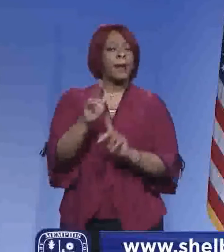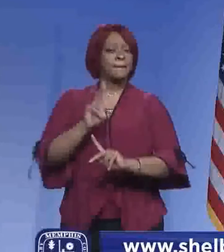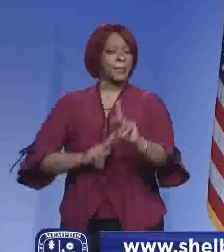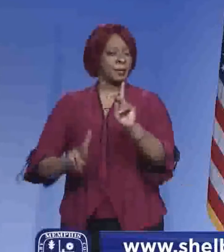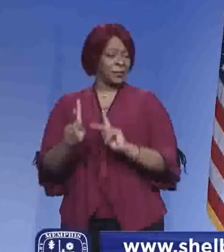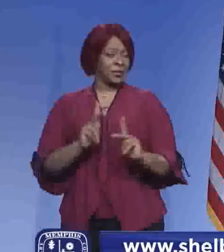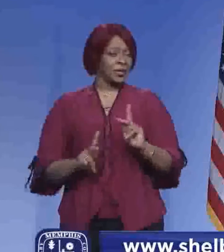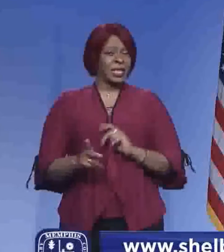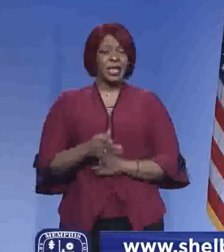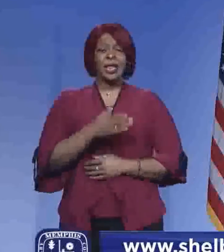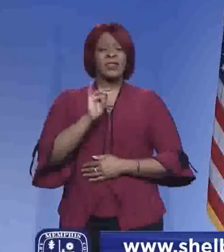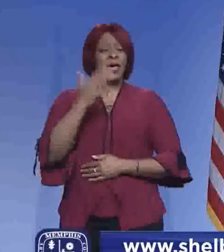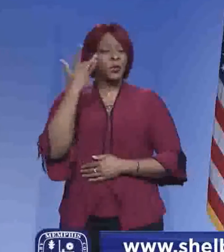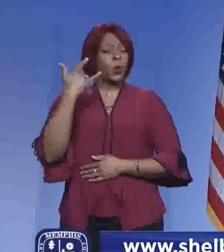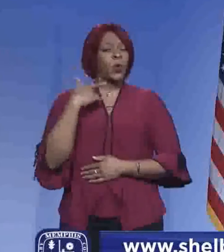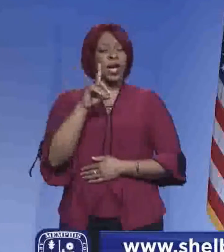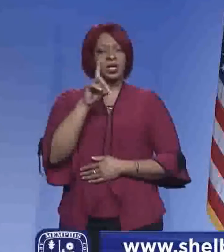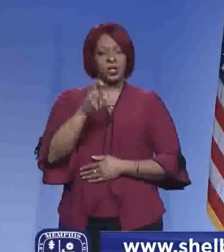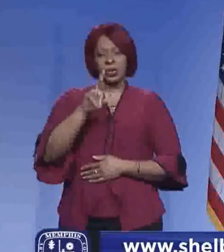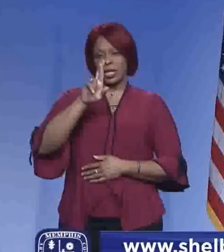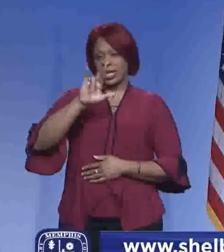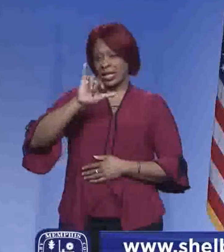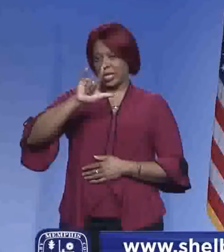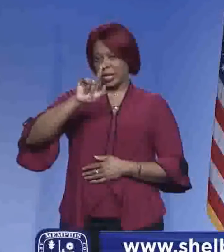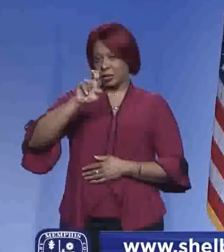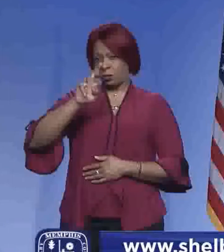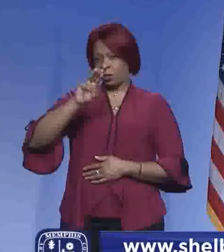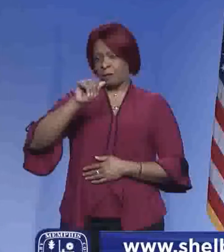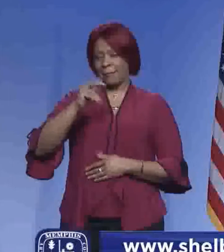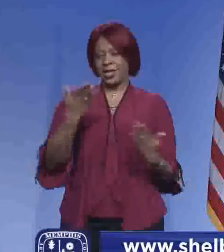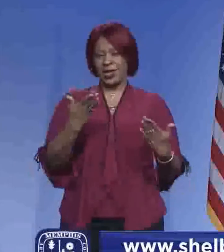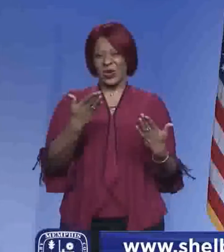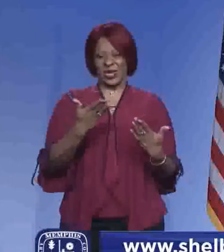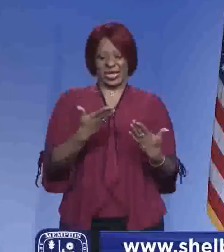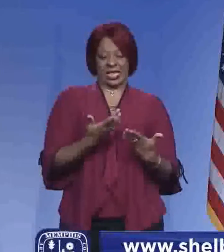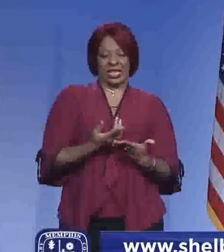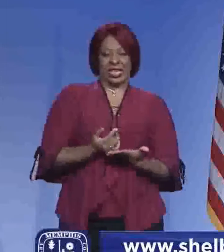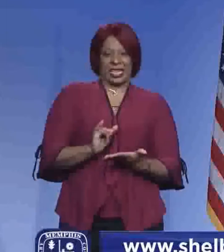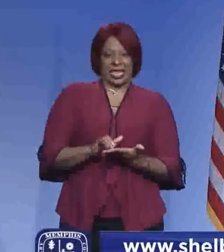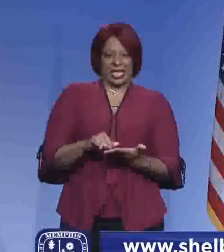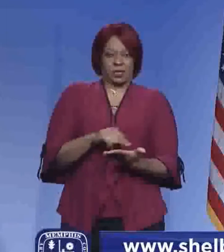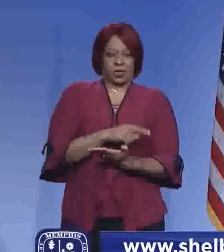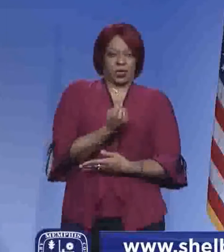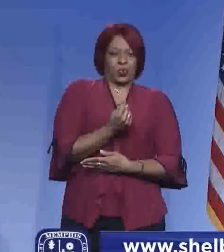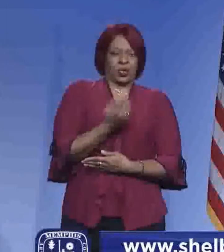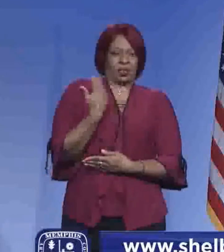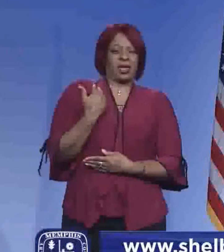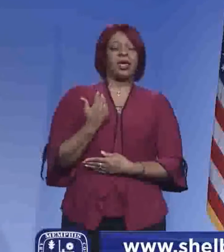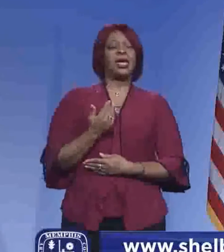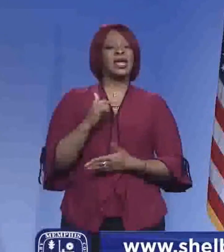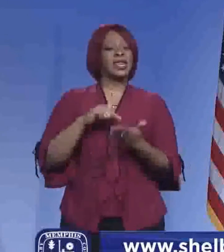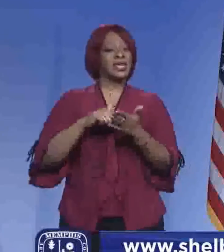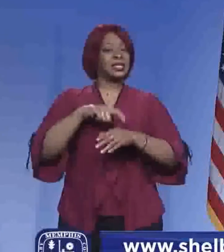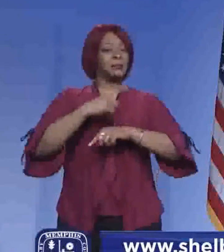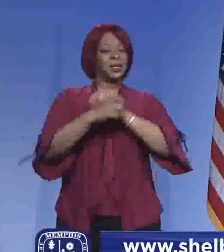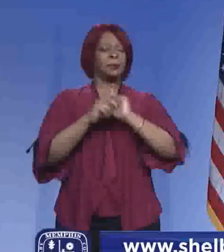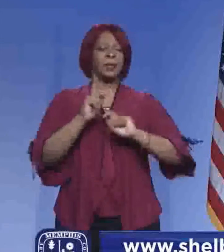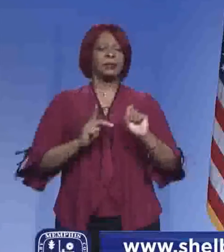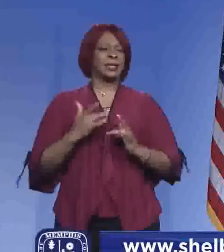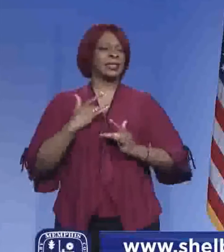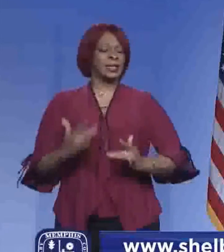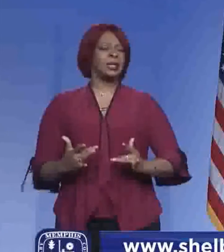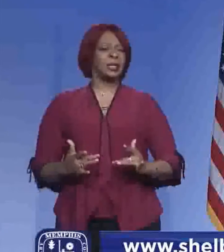people, and that's part of why we had Dr. Lieberman here earlier this week, is that at this time of year, a lot of people tend